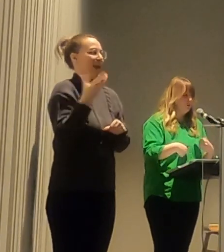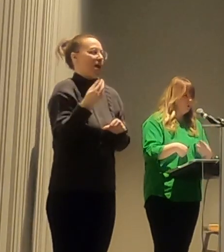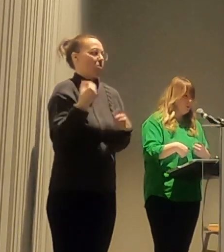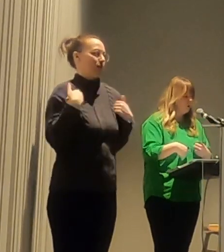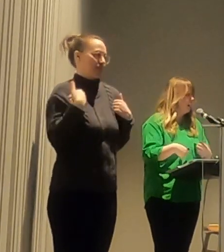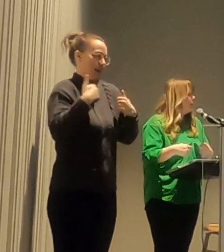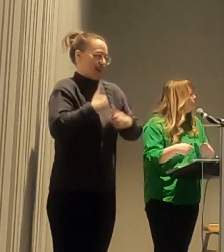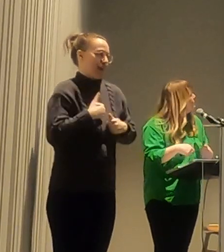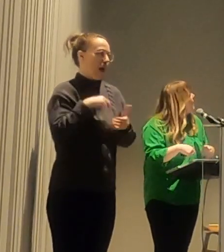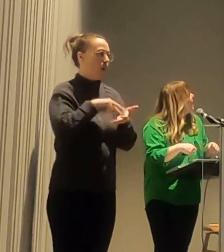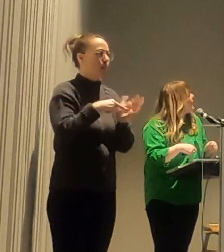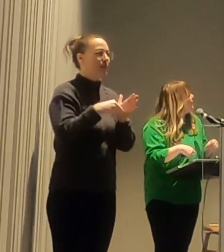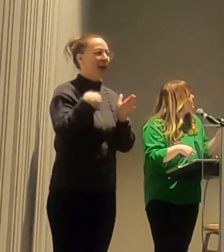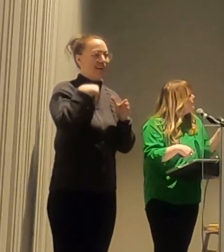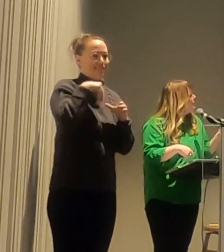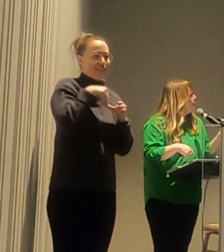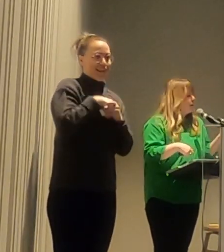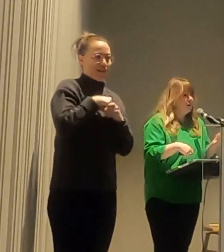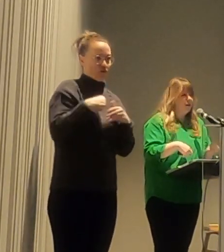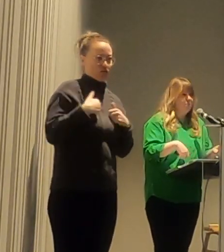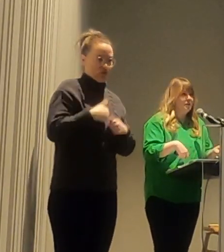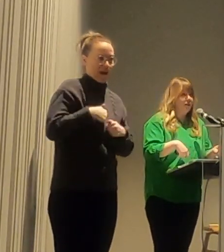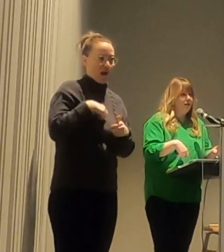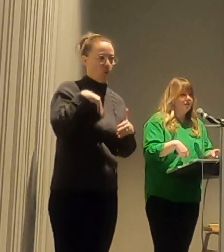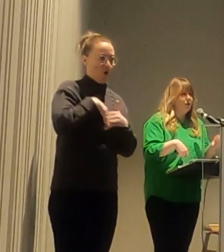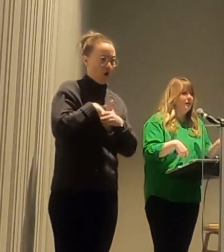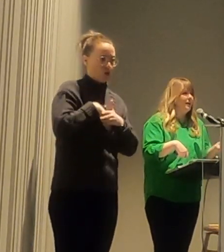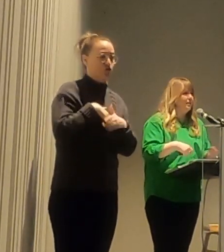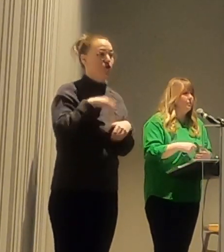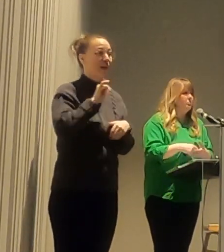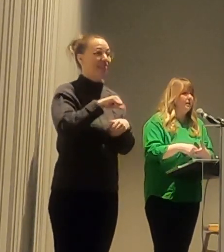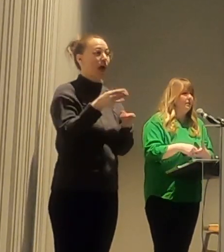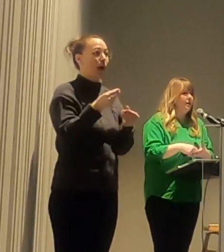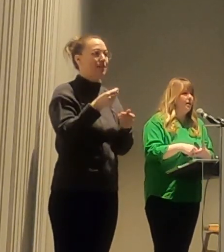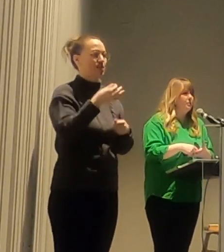over the smaller gown, and it's made of a very thin material, so